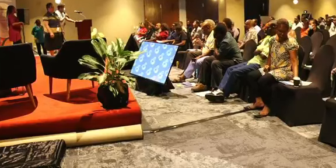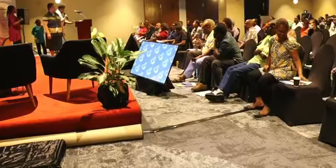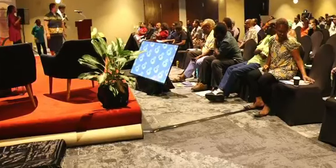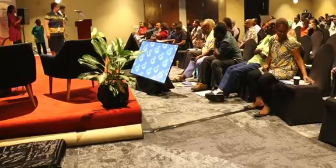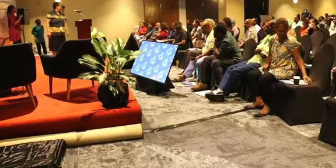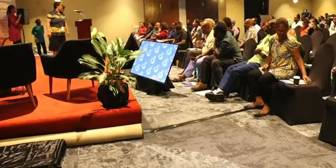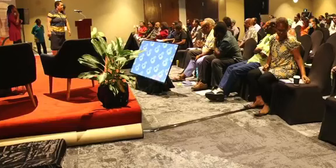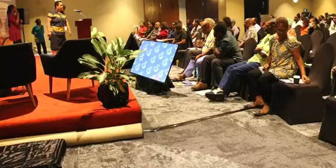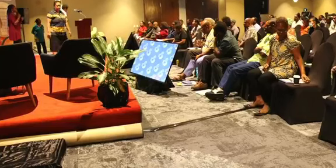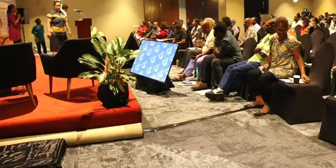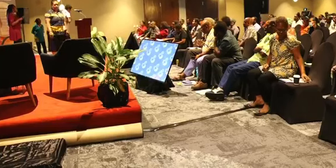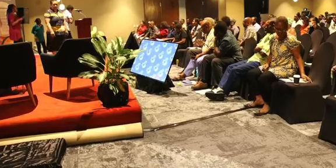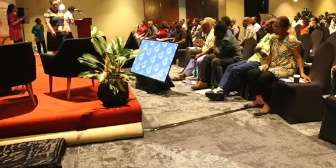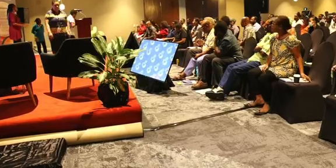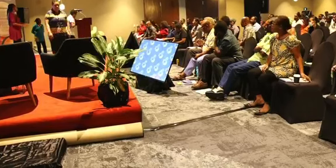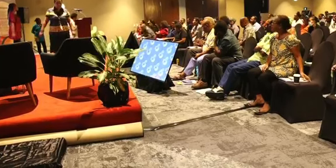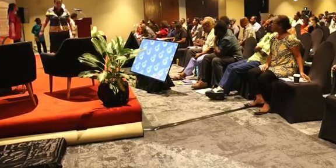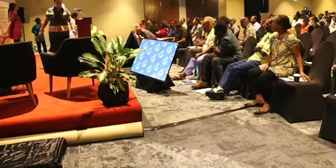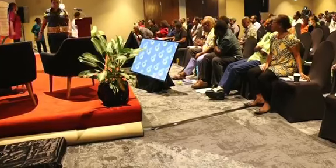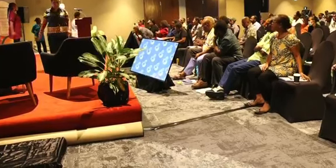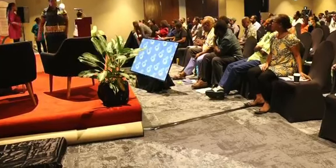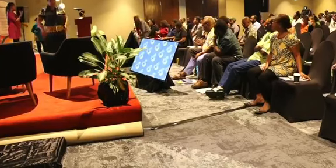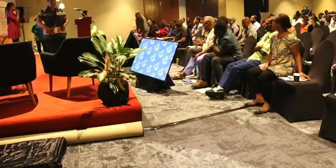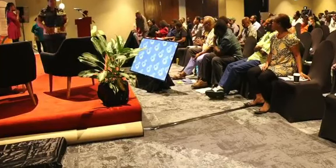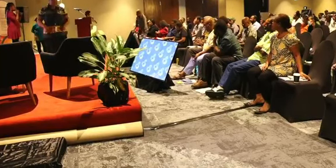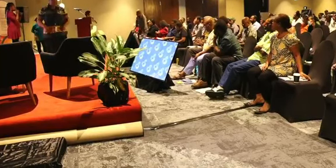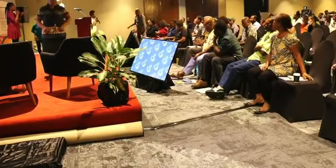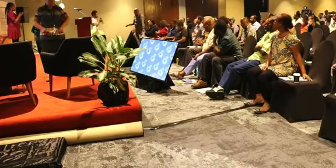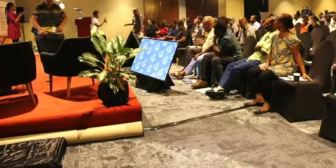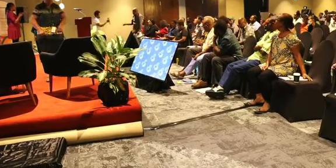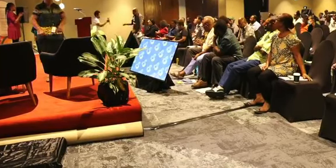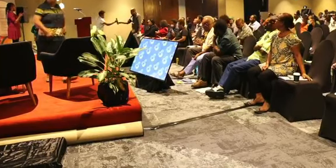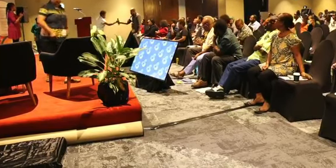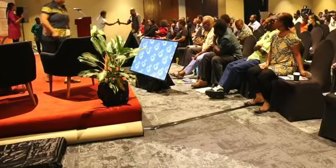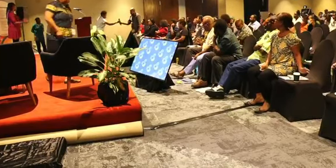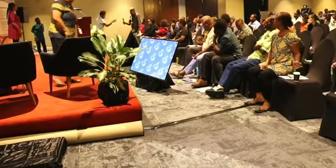Thank you. We'll take the last question from the front and we'll proceed on to the next speaker.